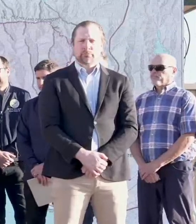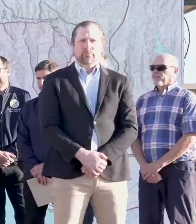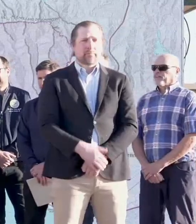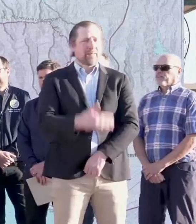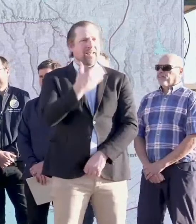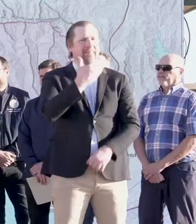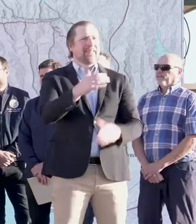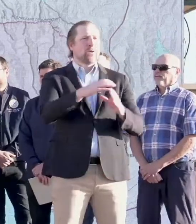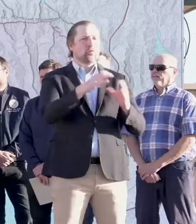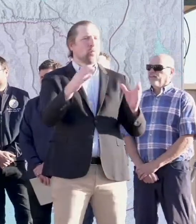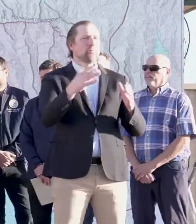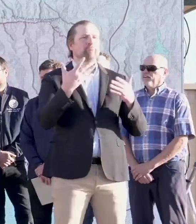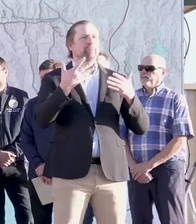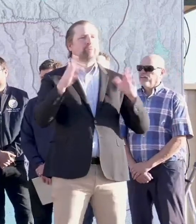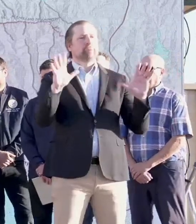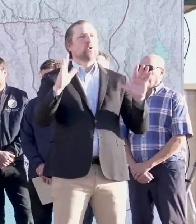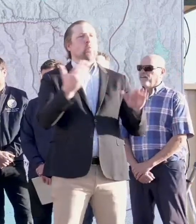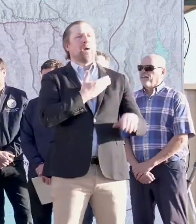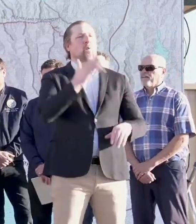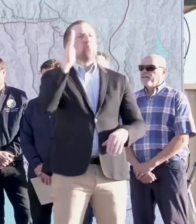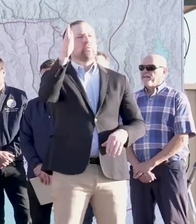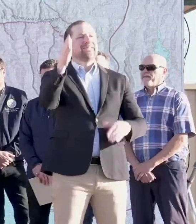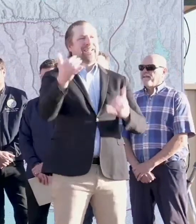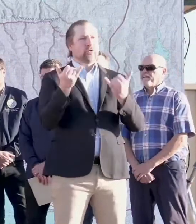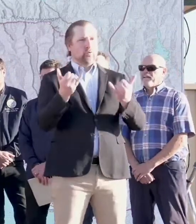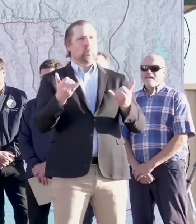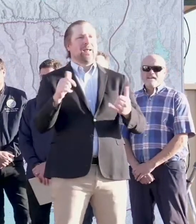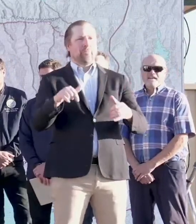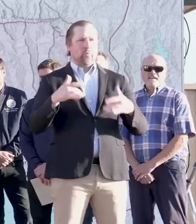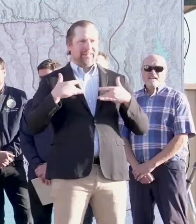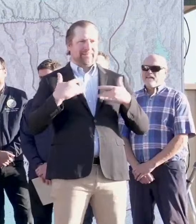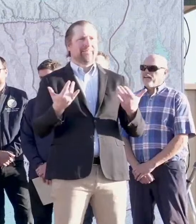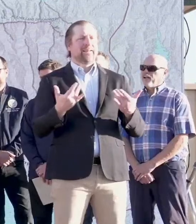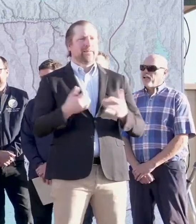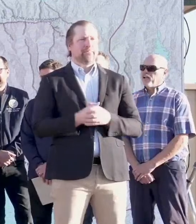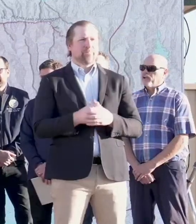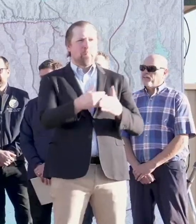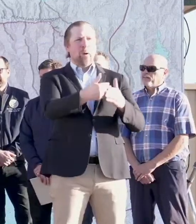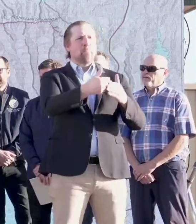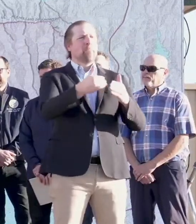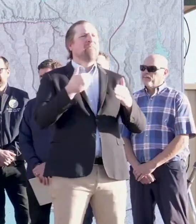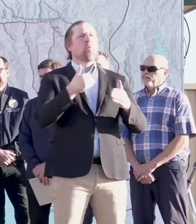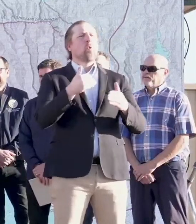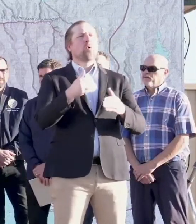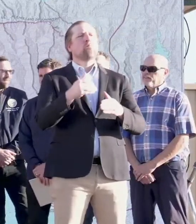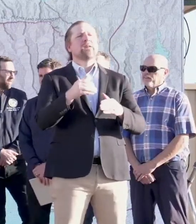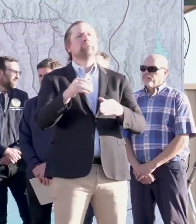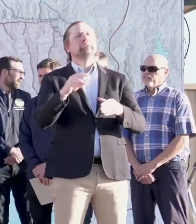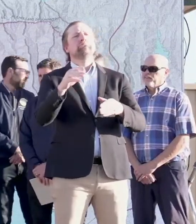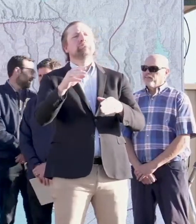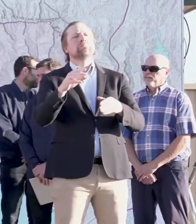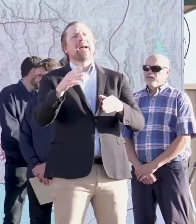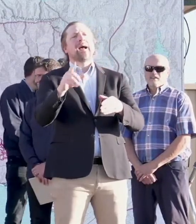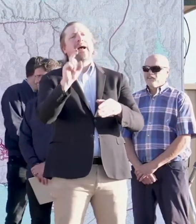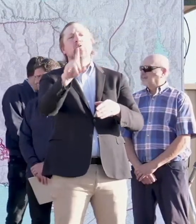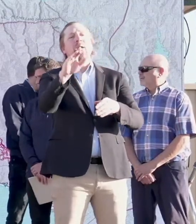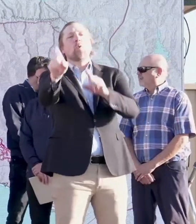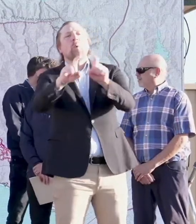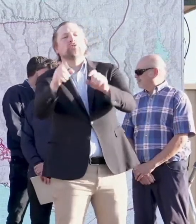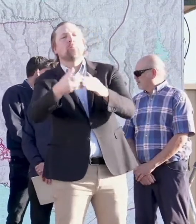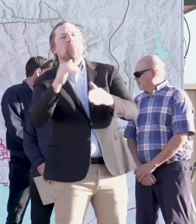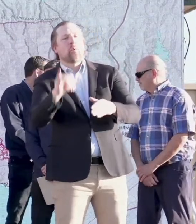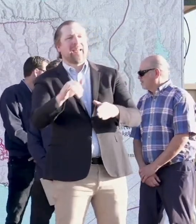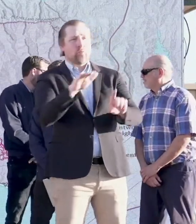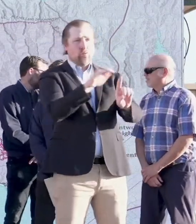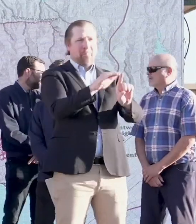Thank you so much. That concludes the formal presentation of this event. Before we jump into questions, a quick reminder for anybody who missed it